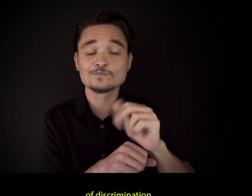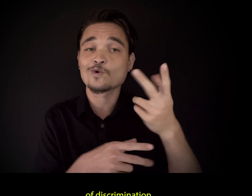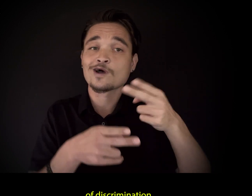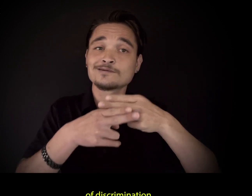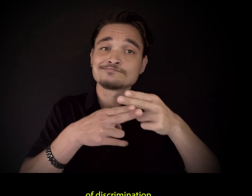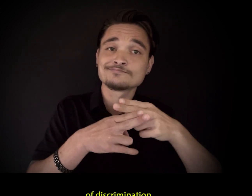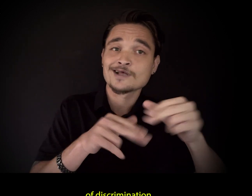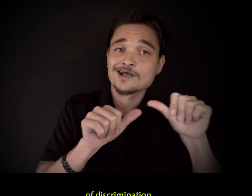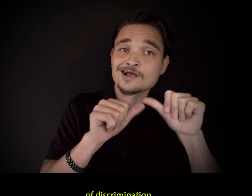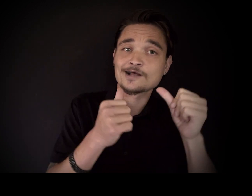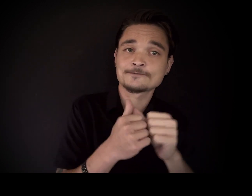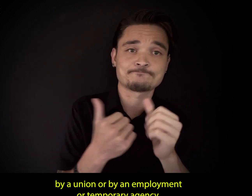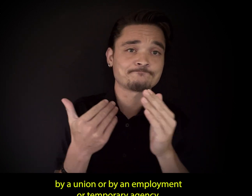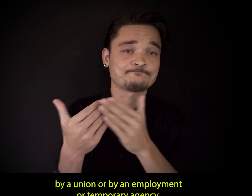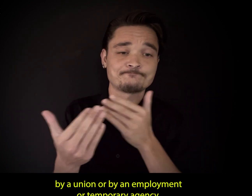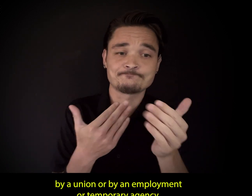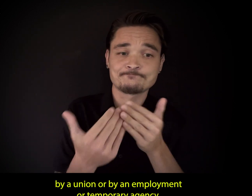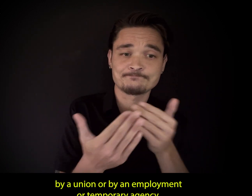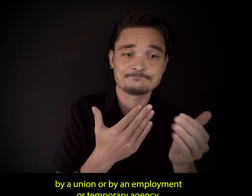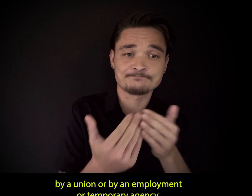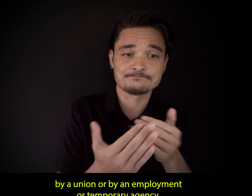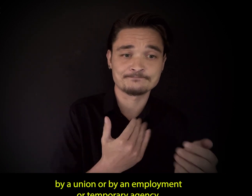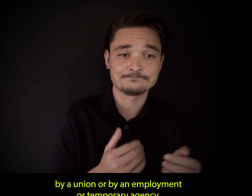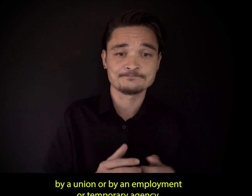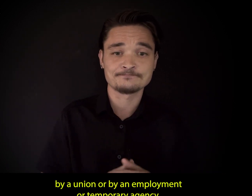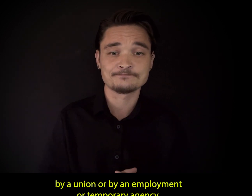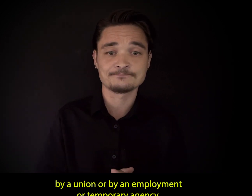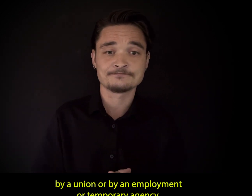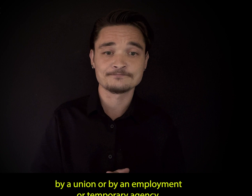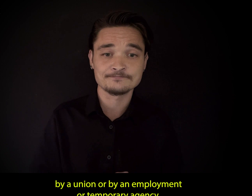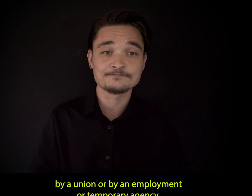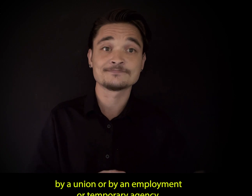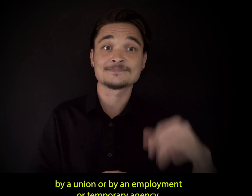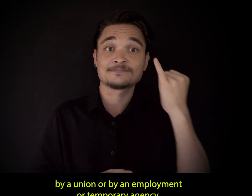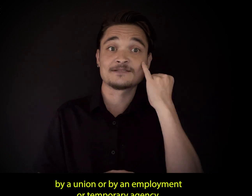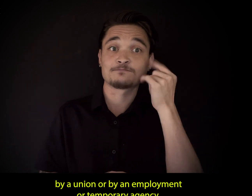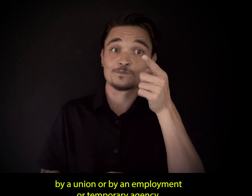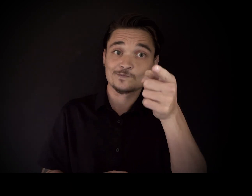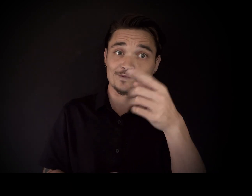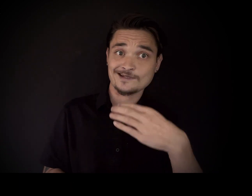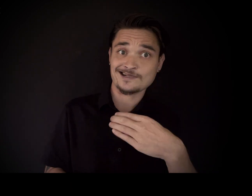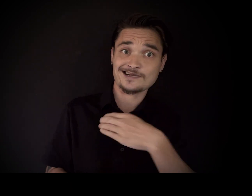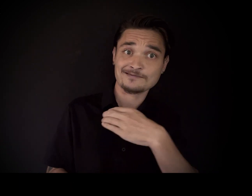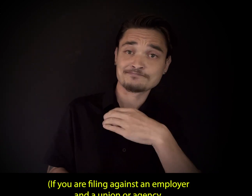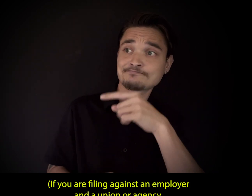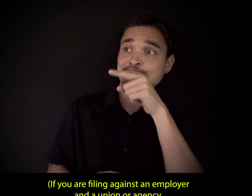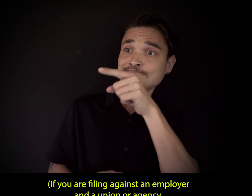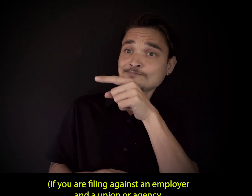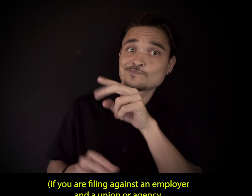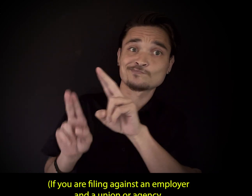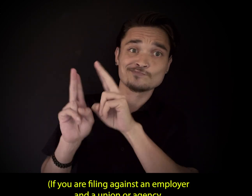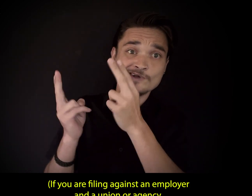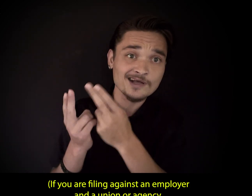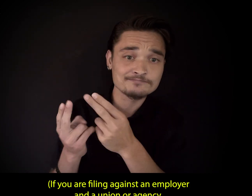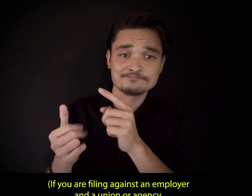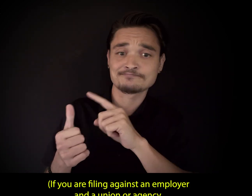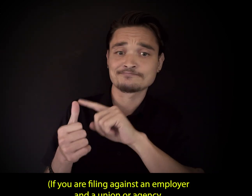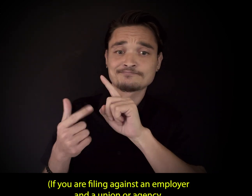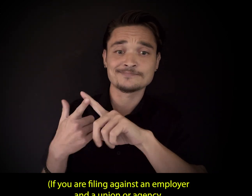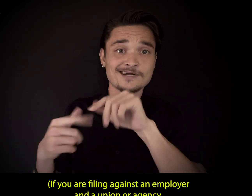of discrimination by a union or by an employment or temporary agency. If you are filing against an employer